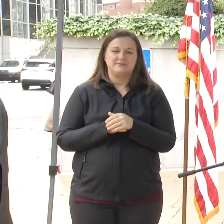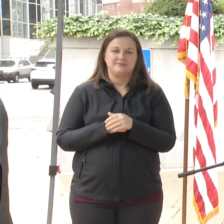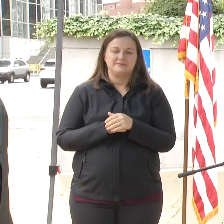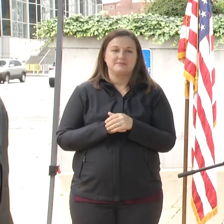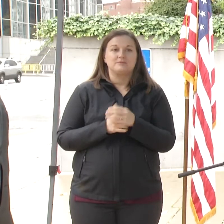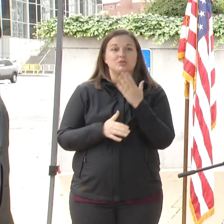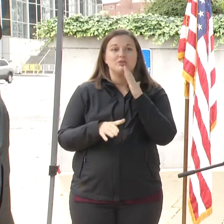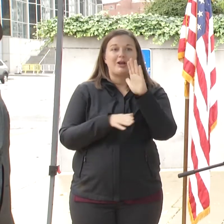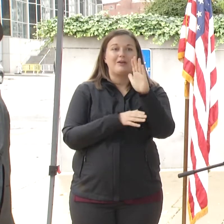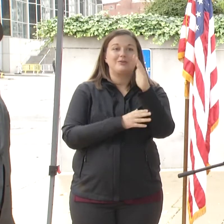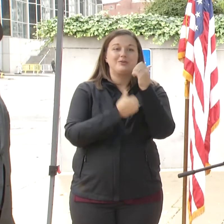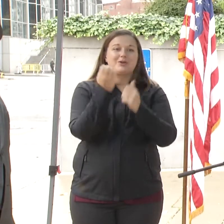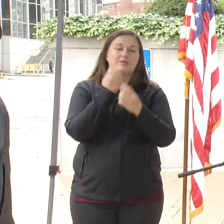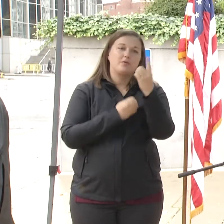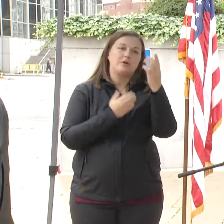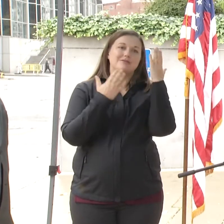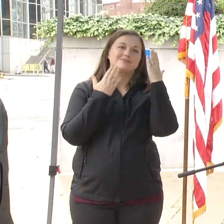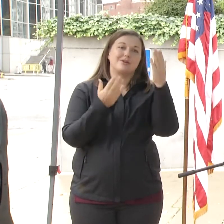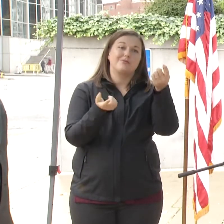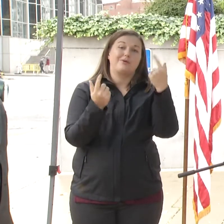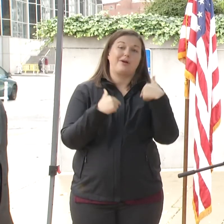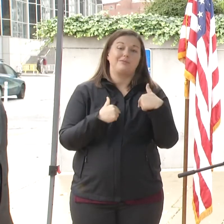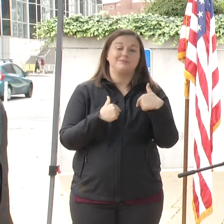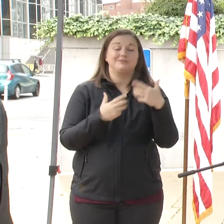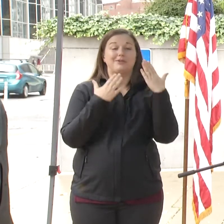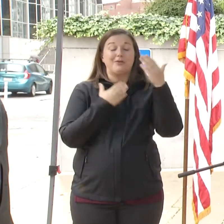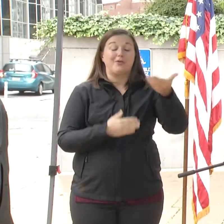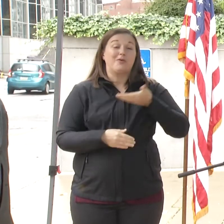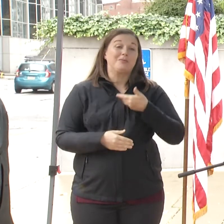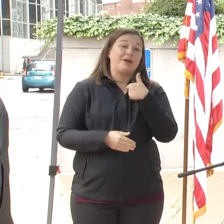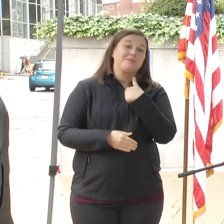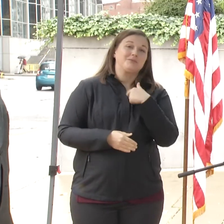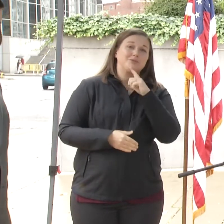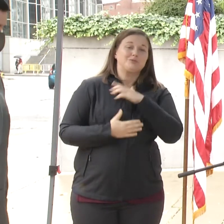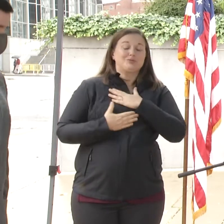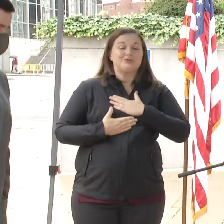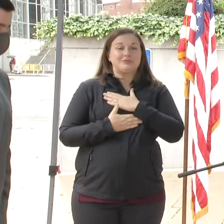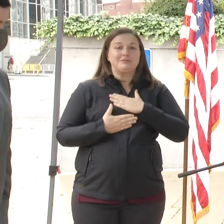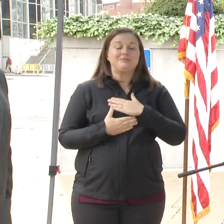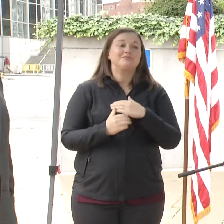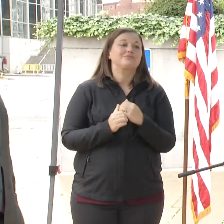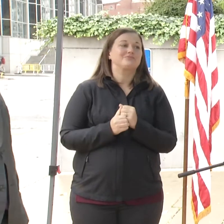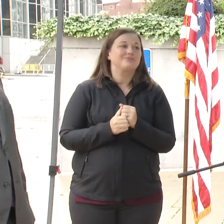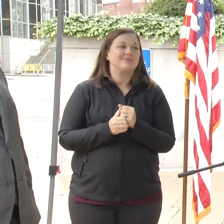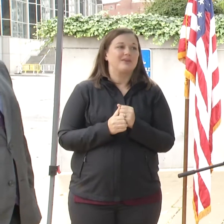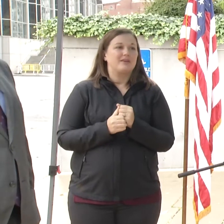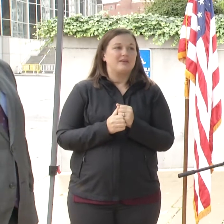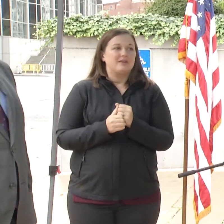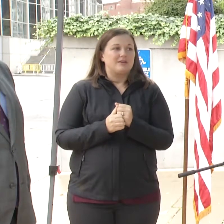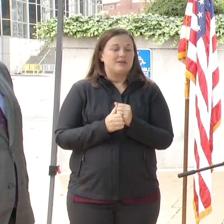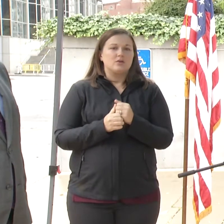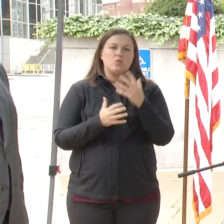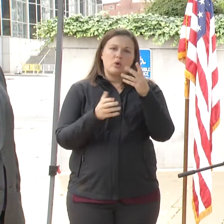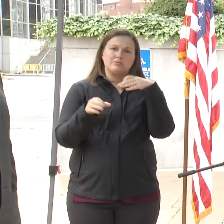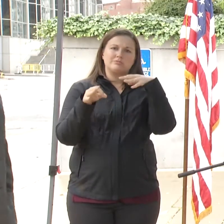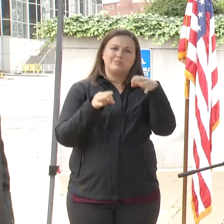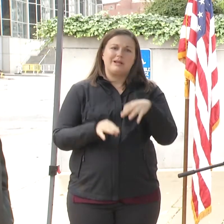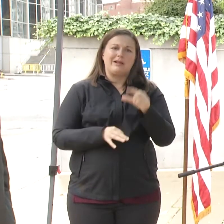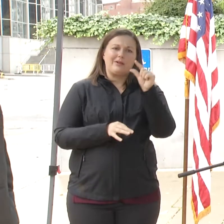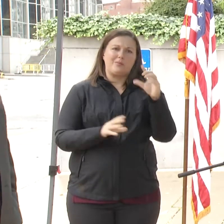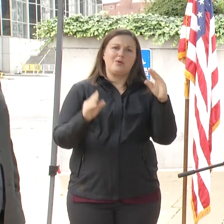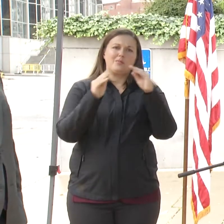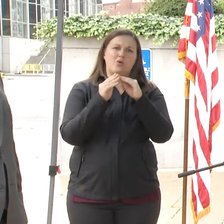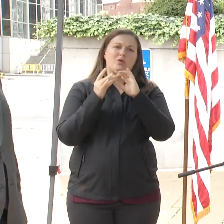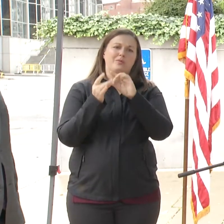Good afternoon, everybody. Thank you for being here, and thanks for having me. It's a pleasure. I'm going to expand upon a couple of things that